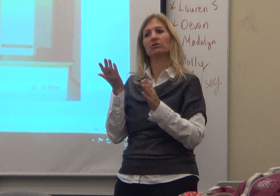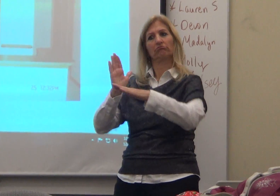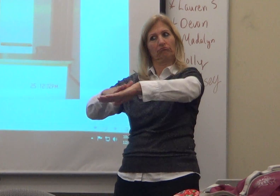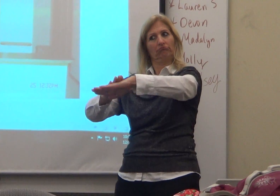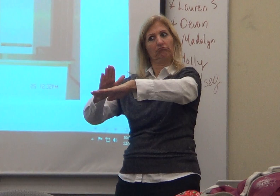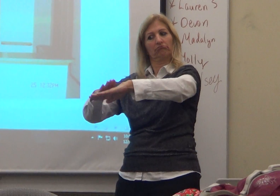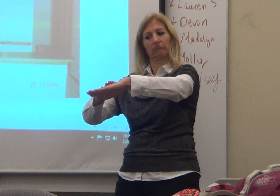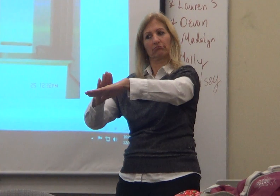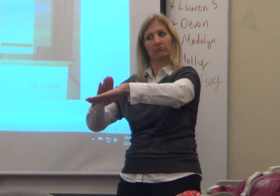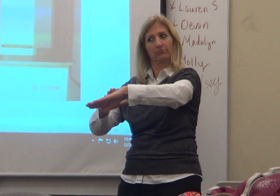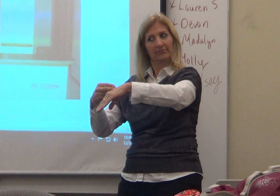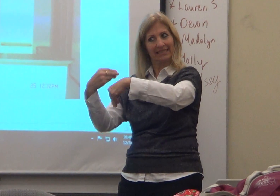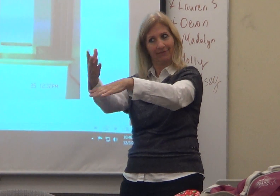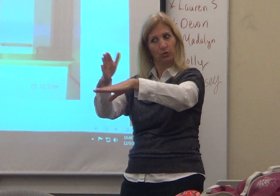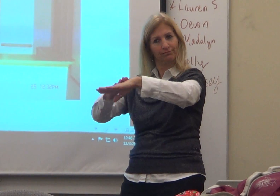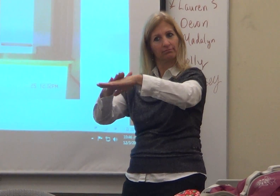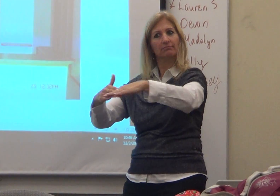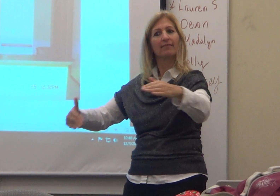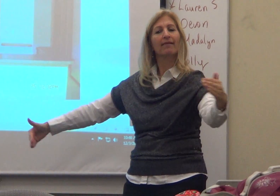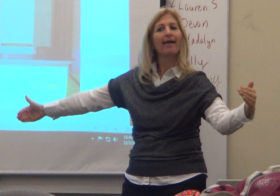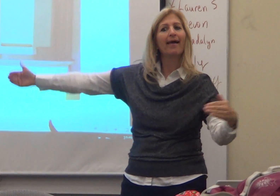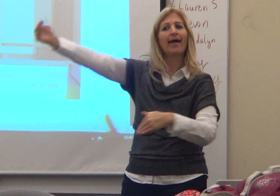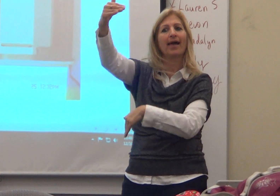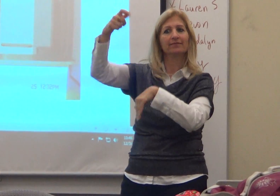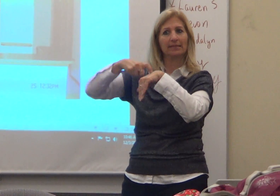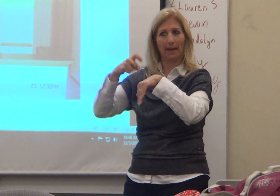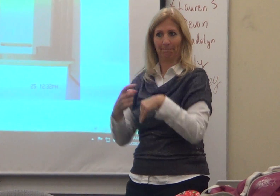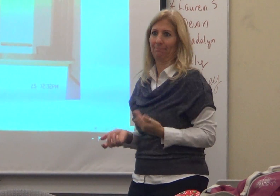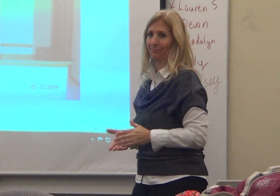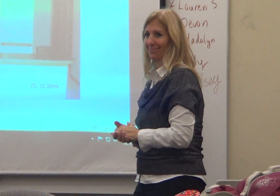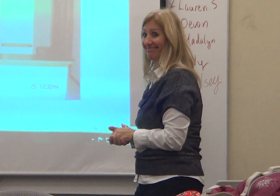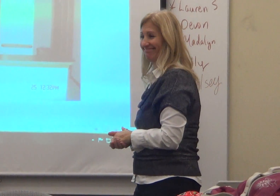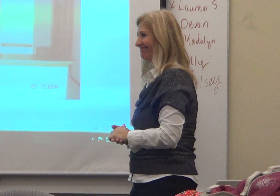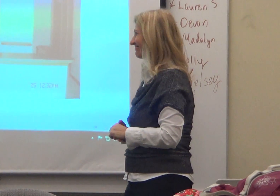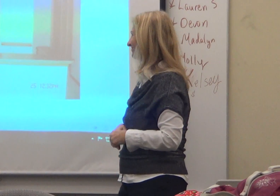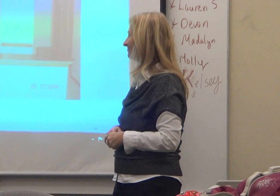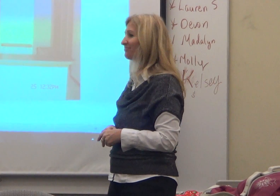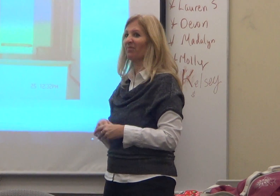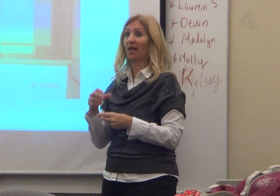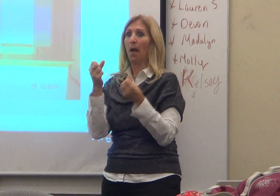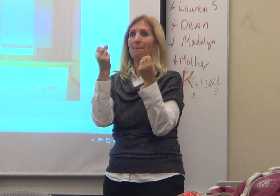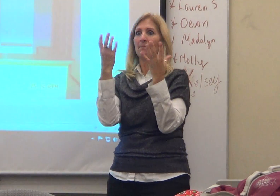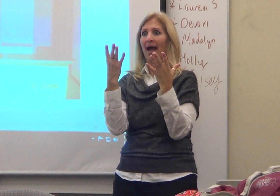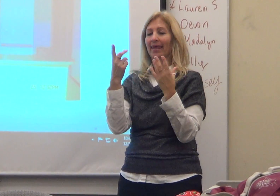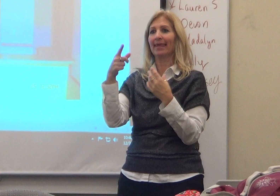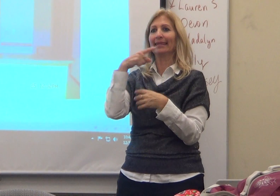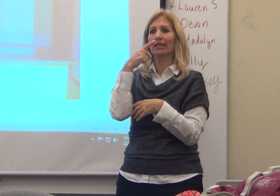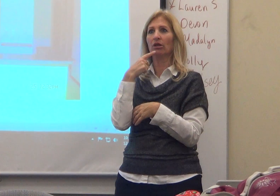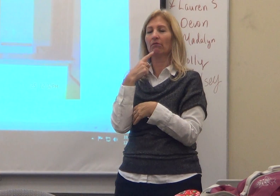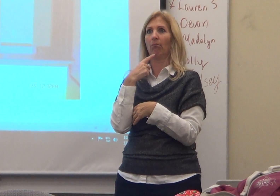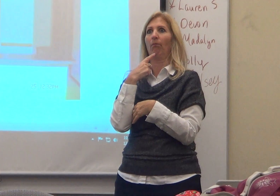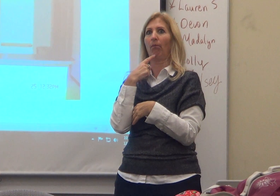Just letting you know, when your hearing depletes, you'll need to remember these things. Visual is the best.